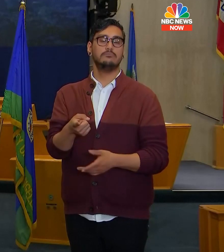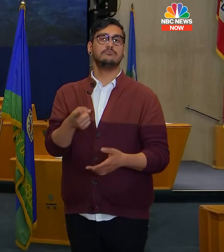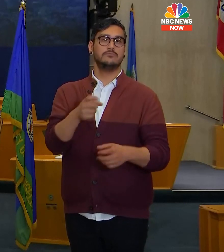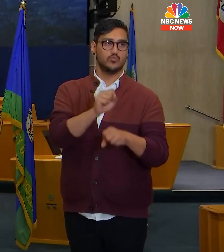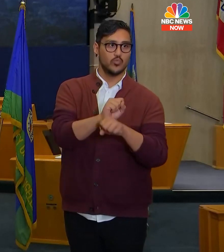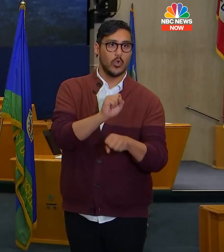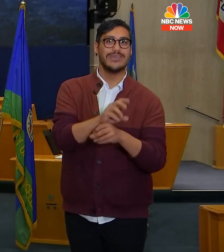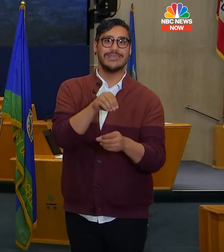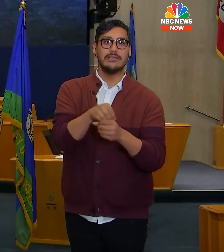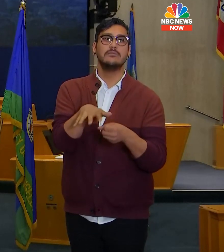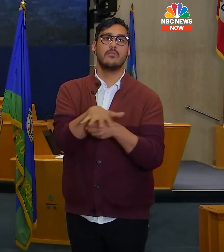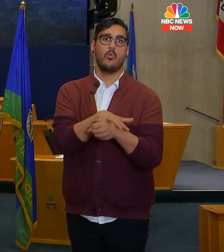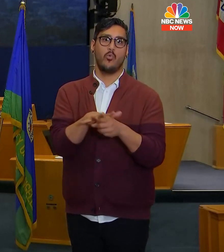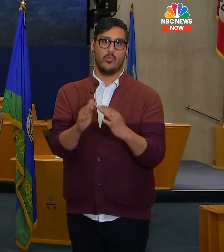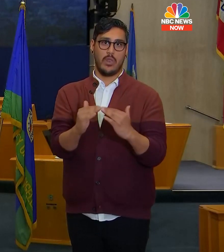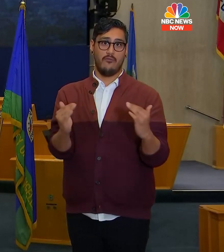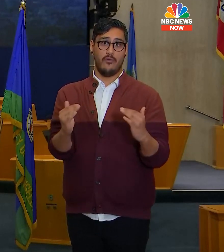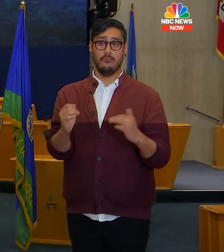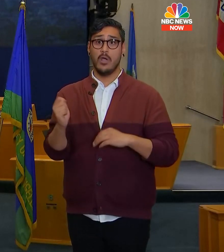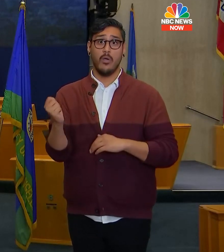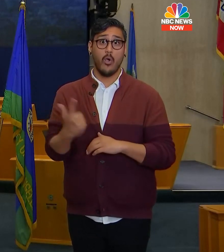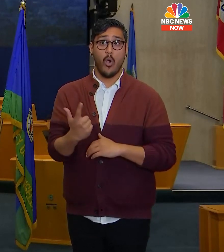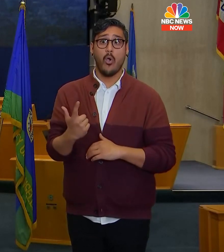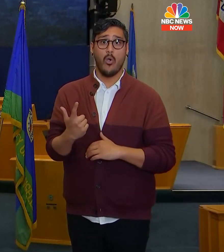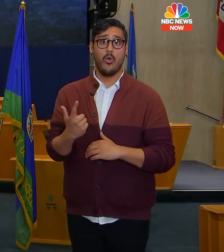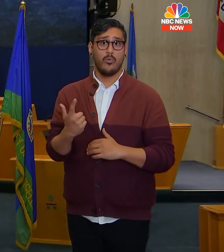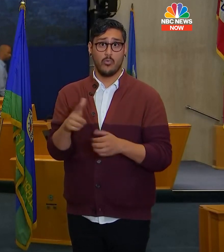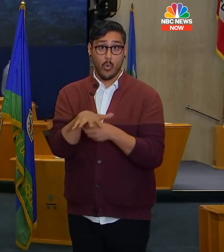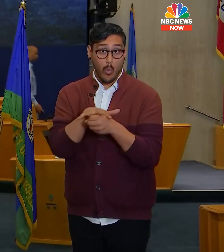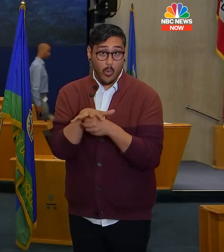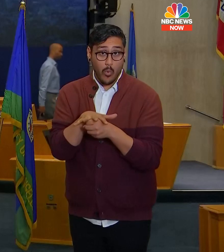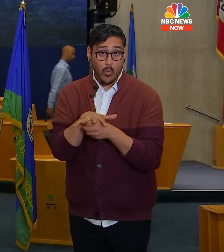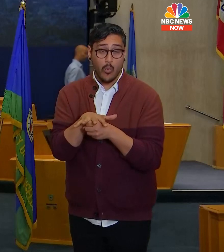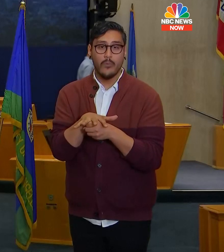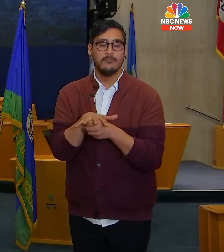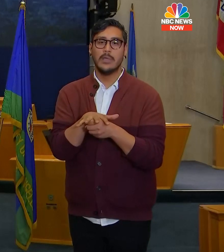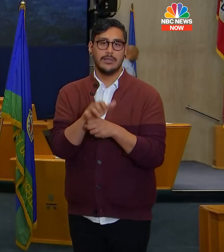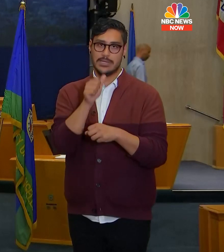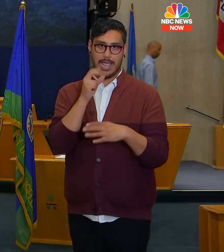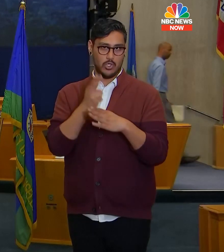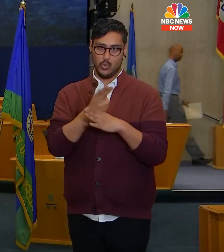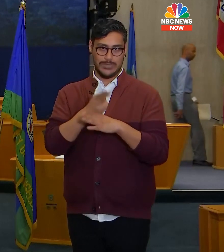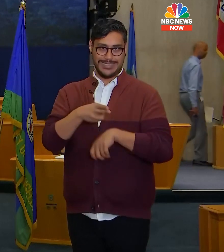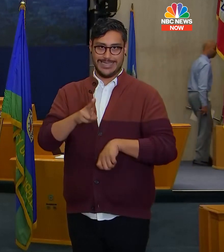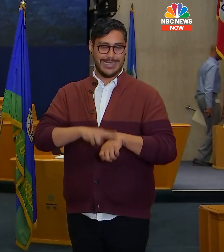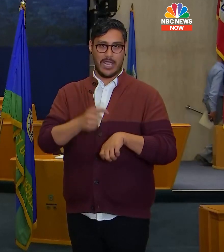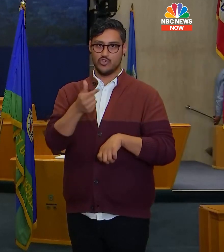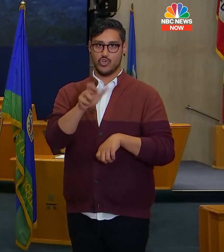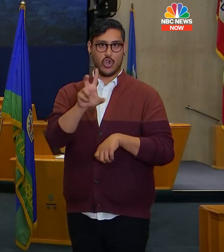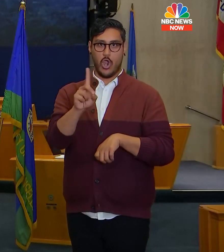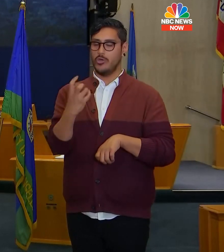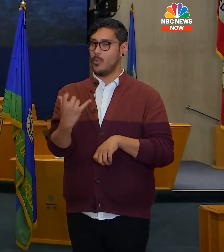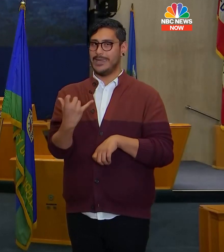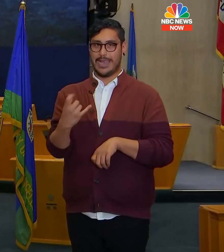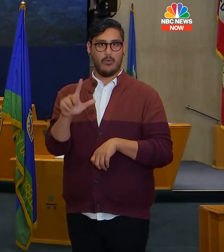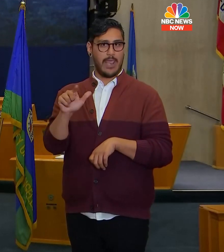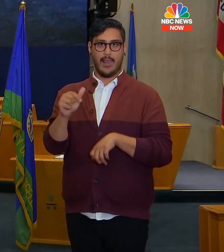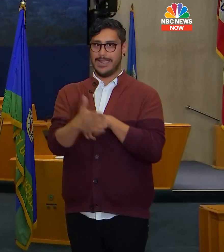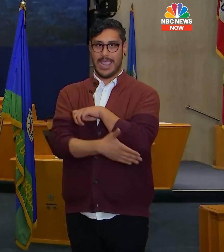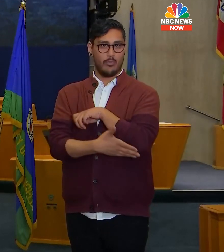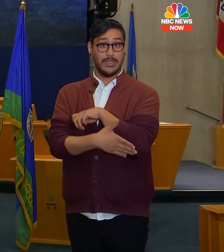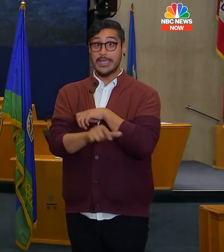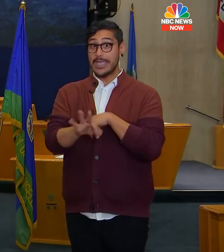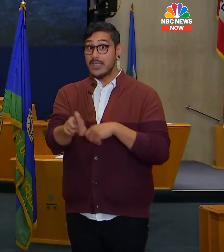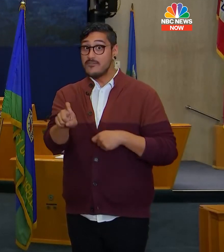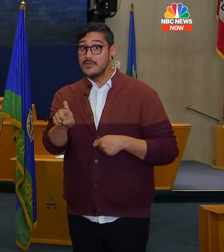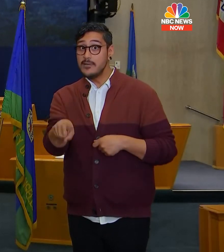at the local level. All the missions are identified locally, and we're not using the National Guard this time in Los Angeles County. If the need arises,